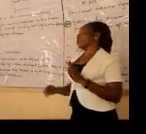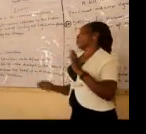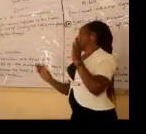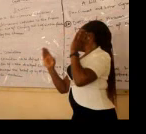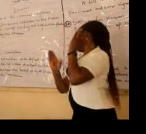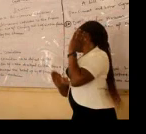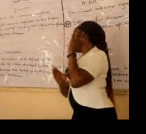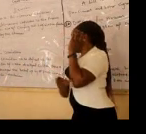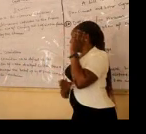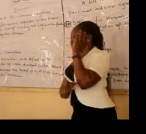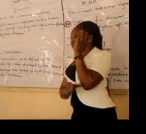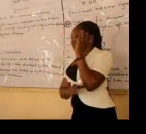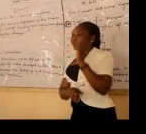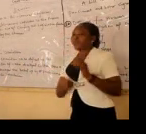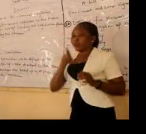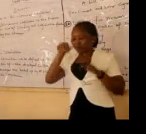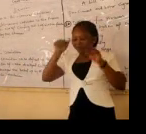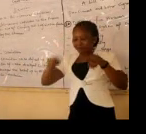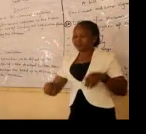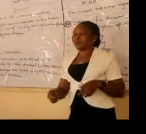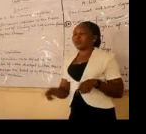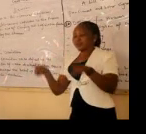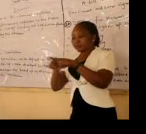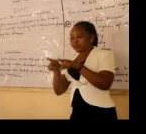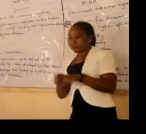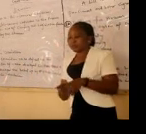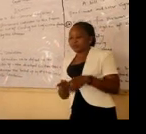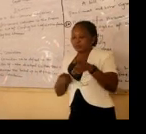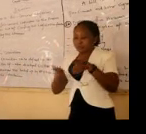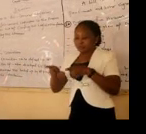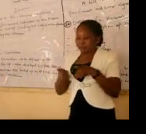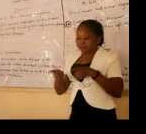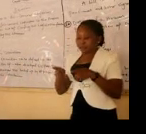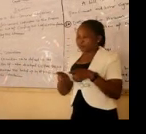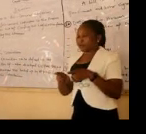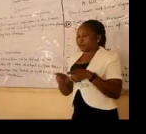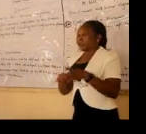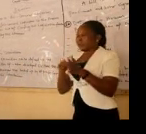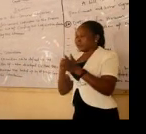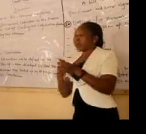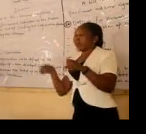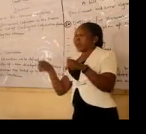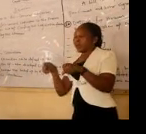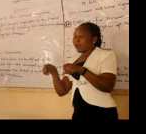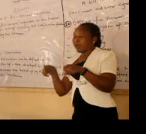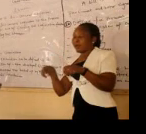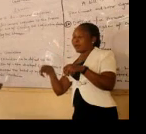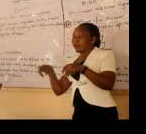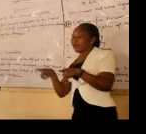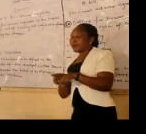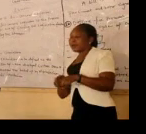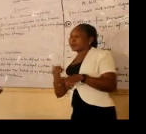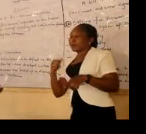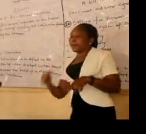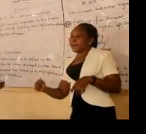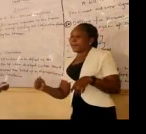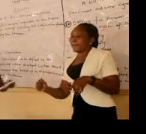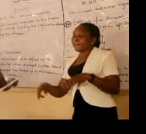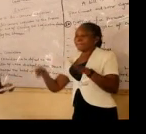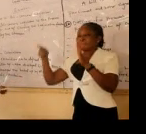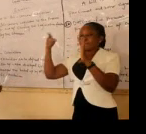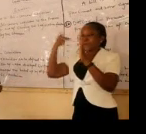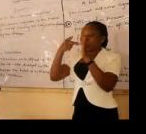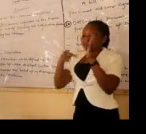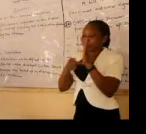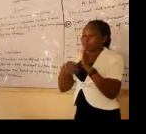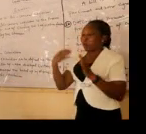adventurism. You can also define colonialism again as the policy of a country seeking to